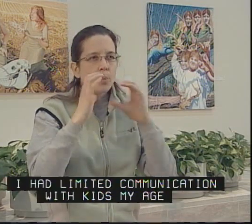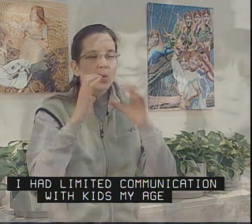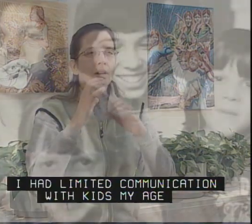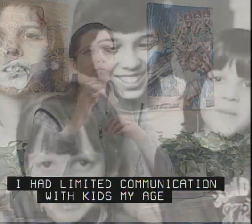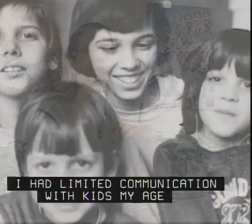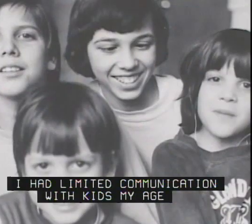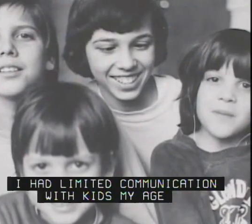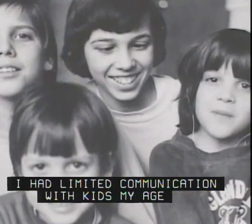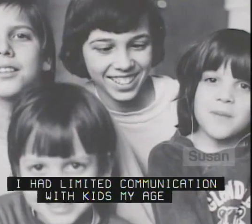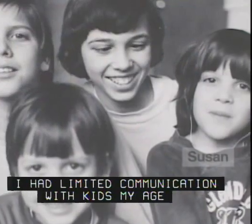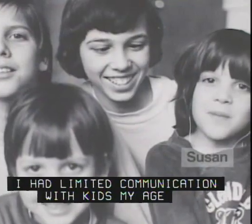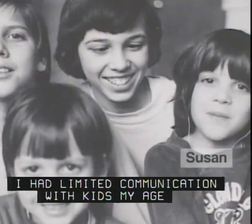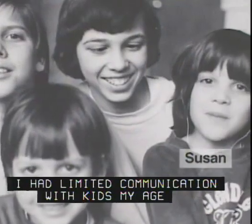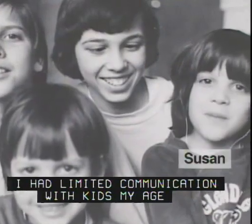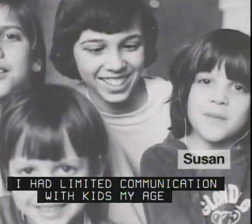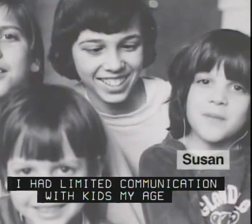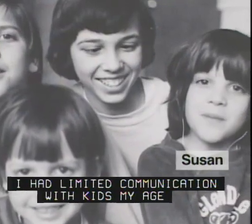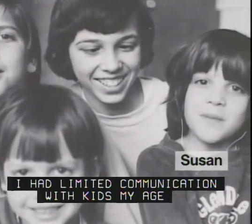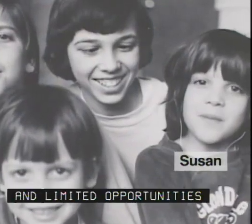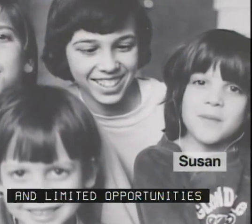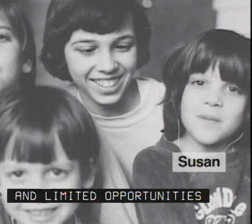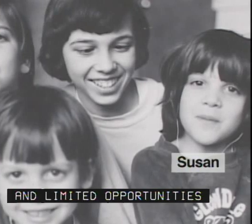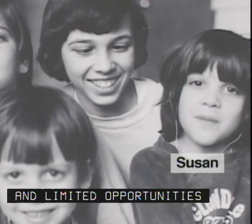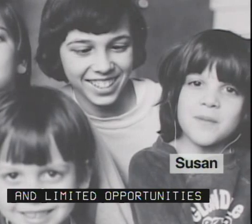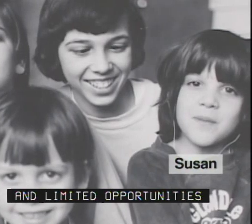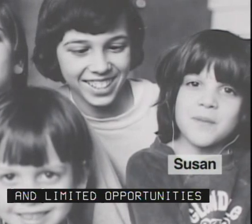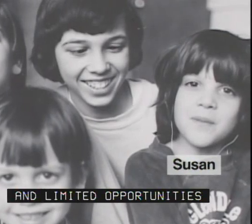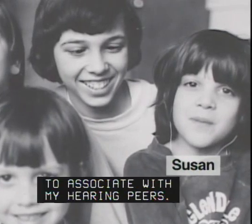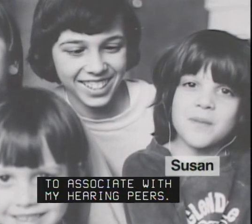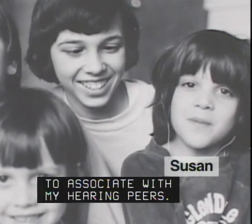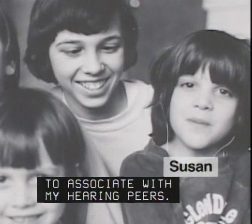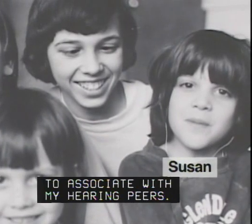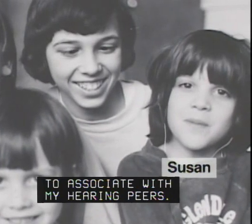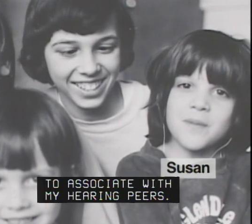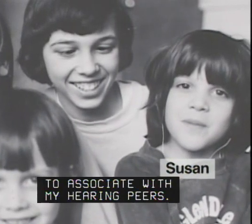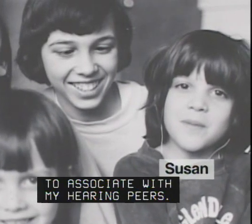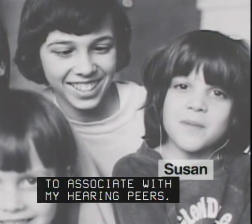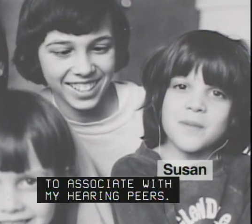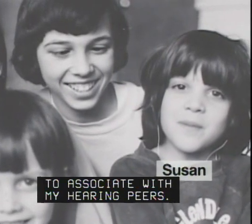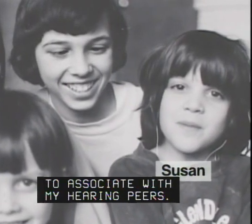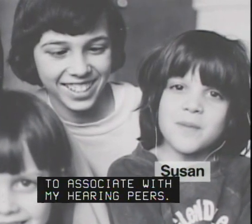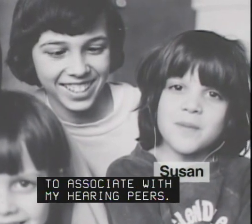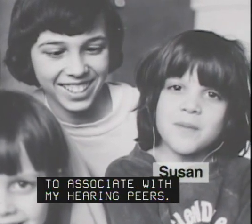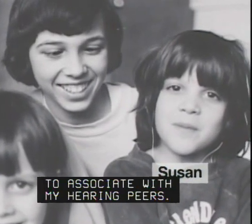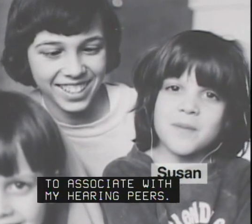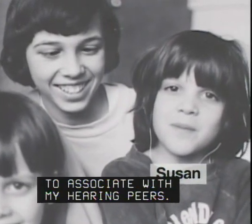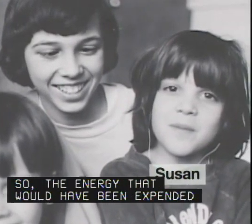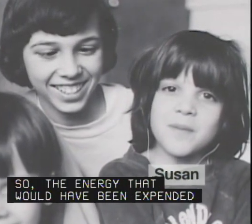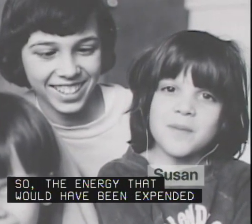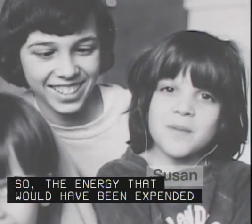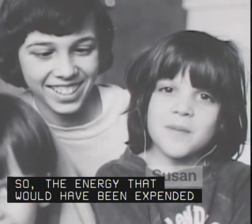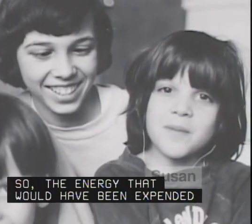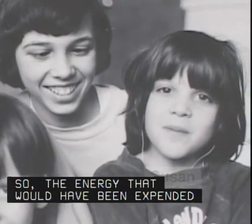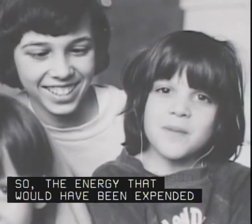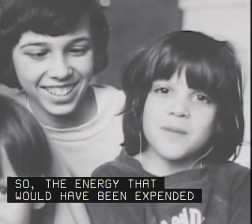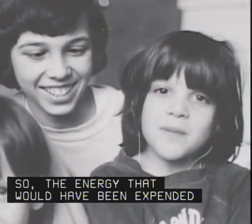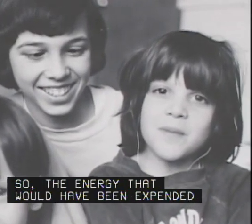limited communication with kids my age and limited opportunities to associate with my hearing peers. So the energy that would have been expended